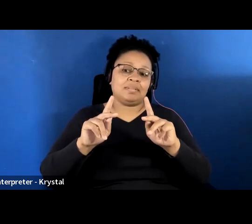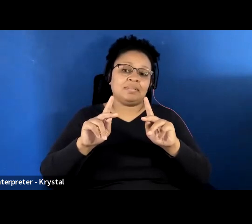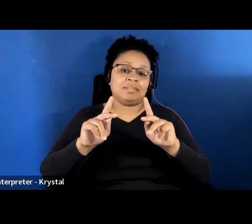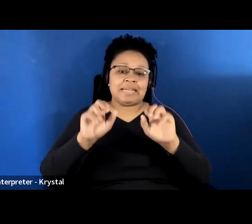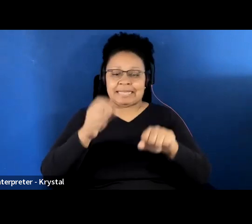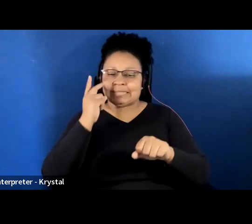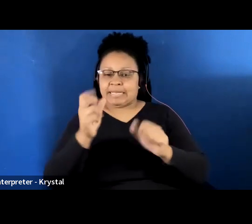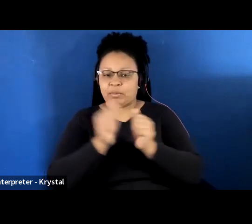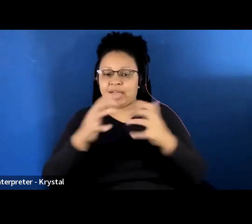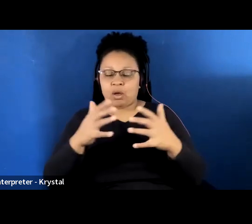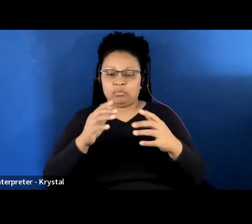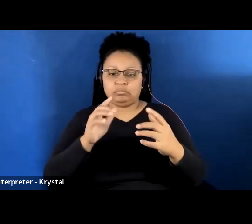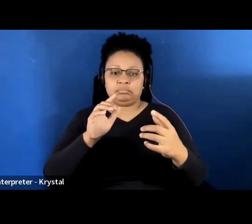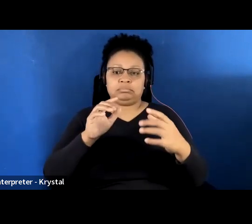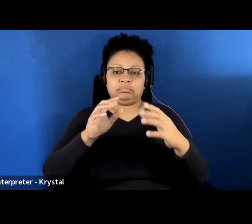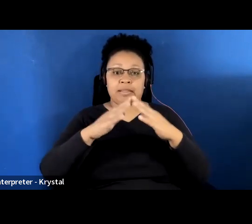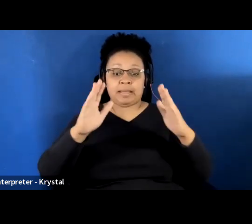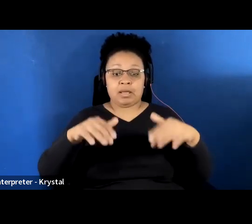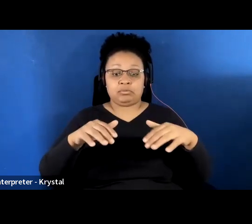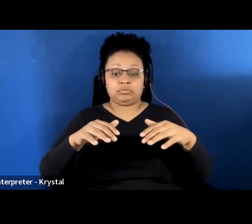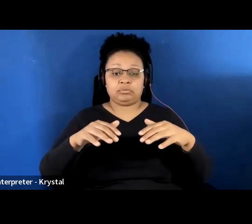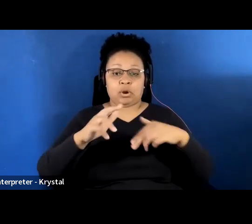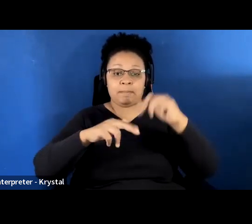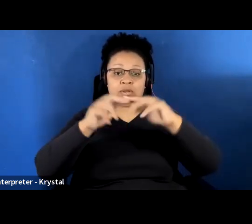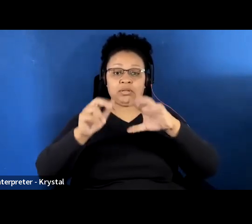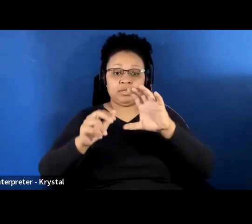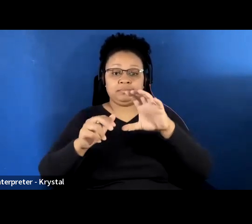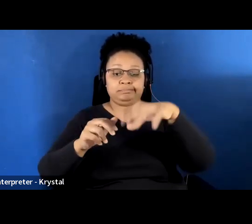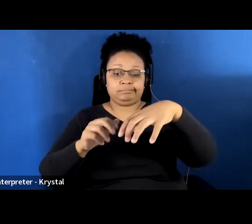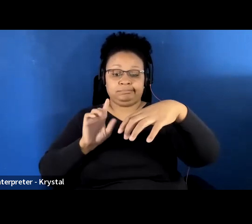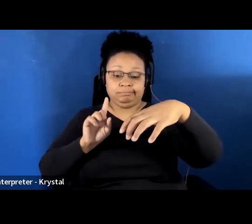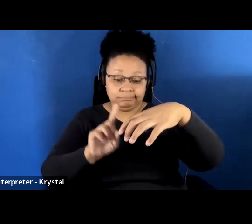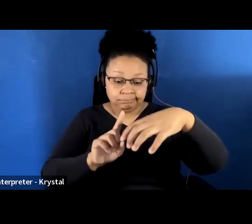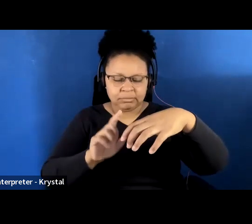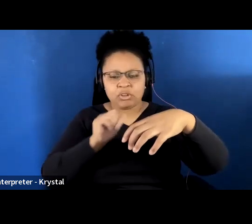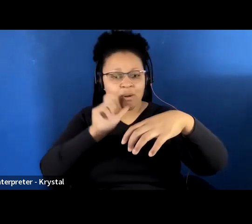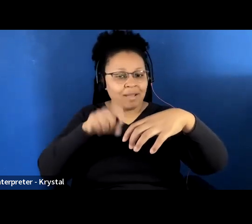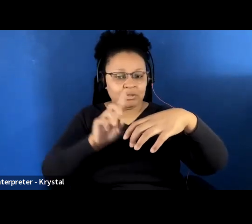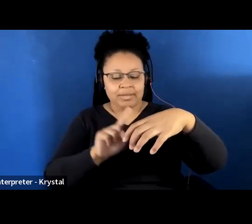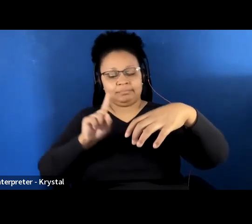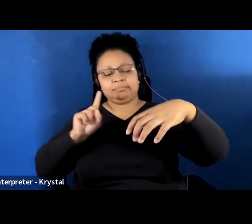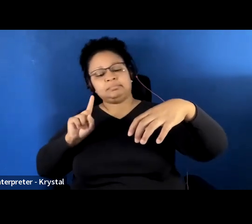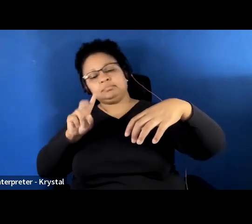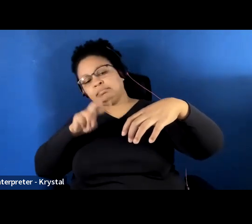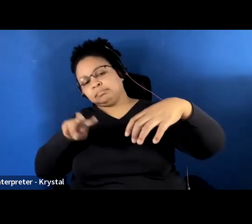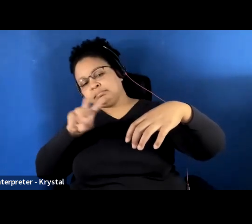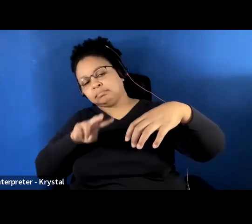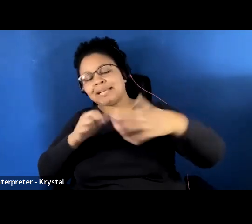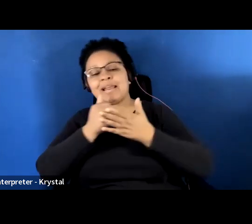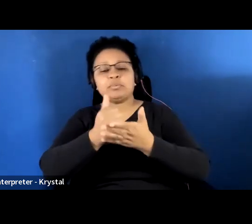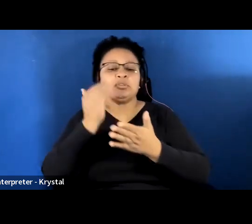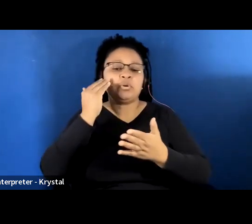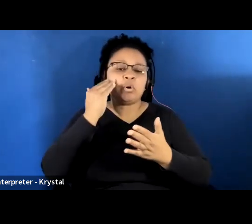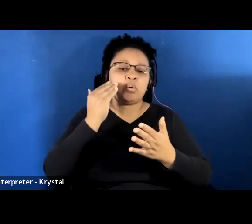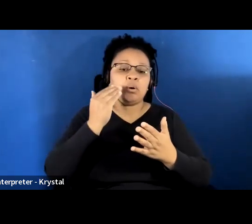close. But it's something that can be helpful to kind of have a sense of what are you walking into, because